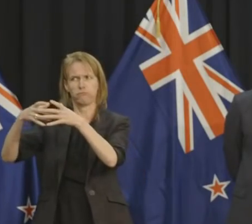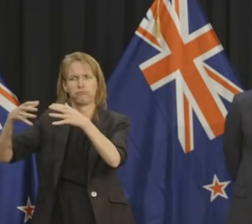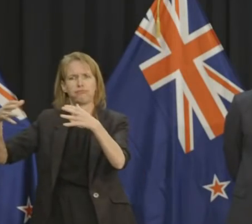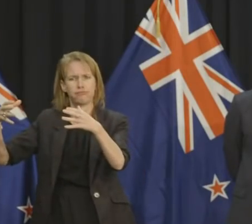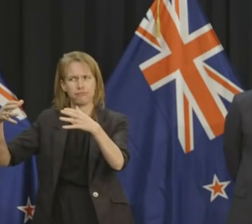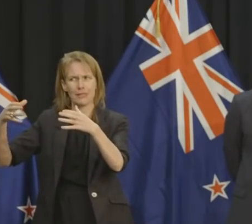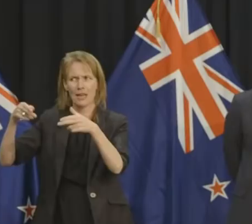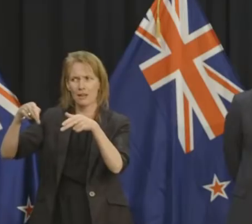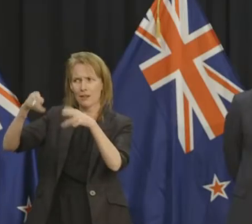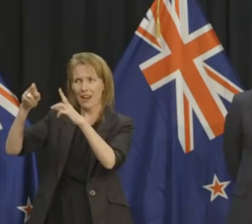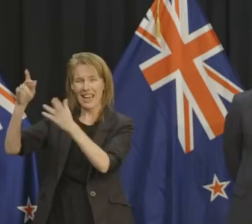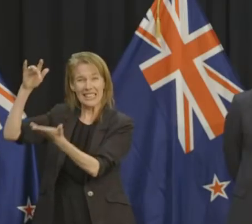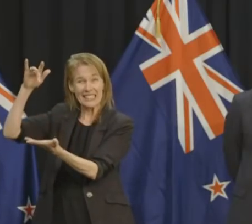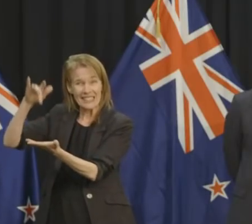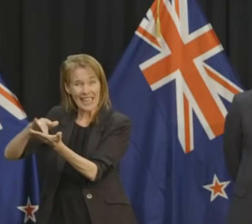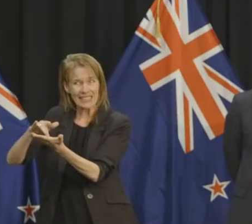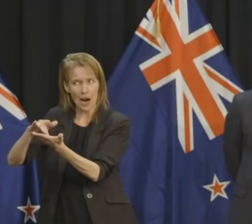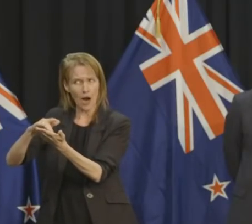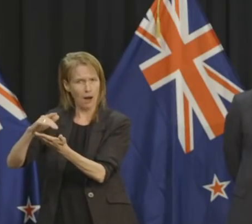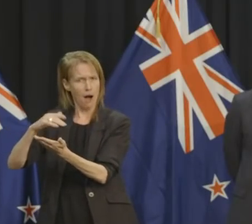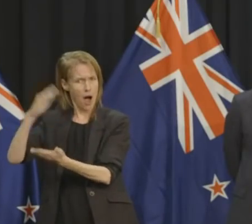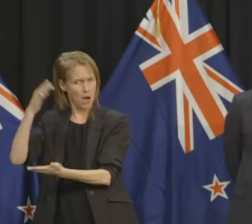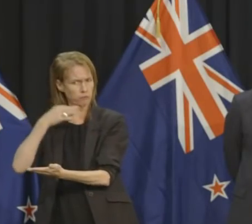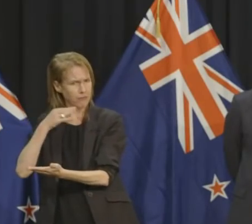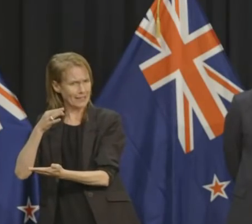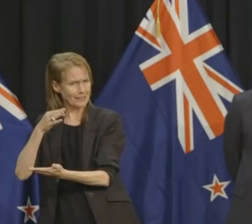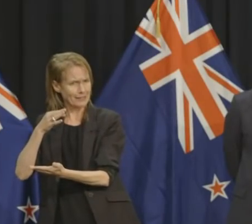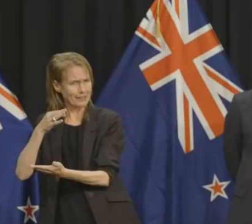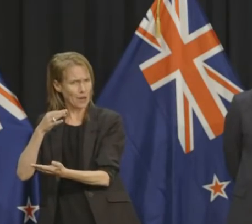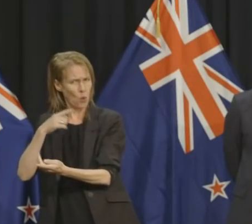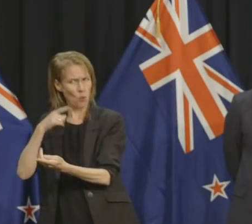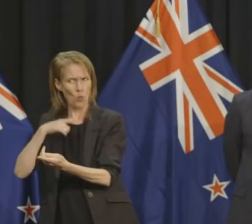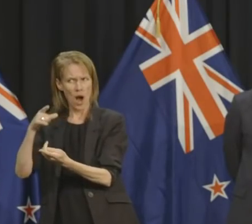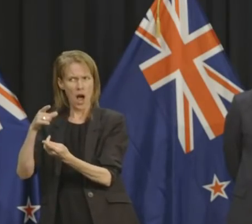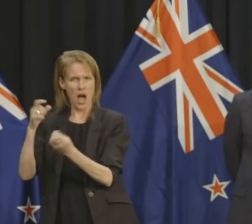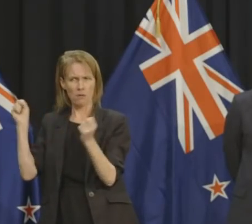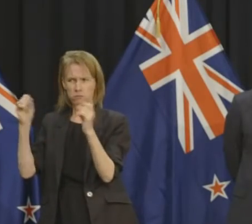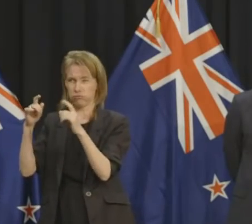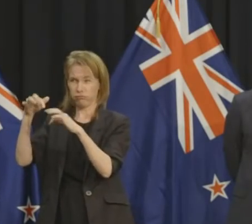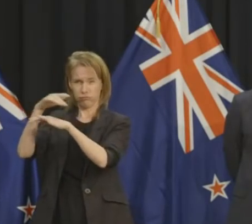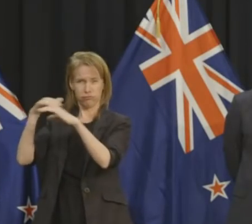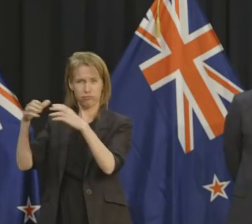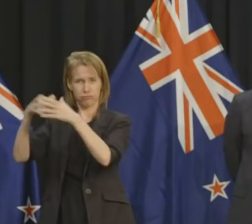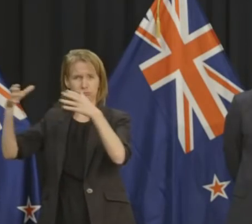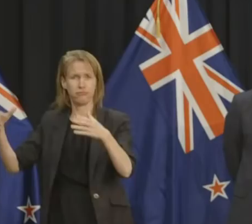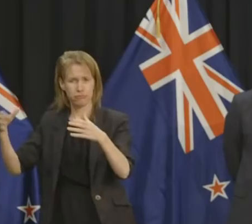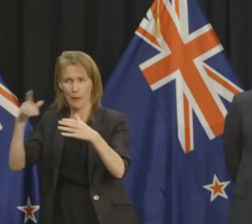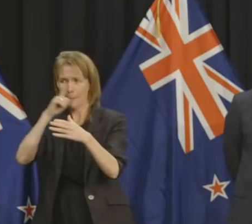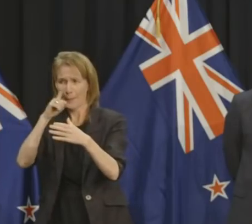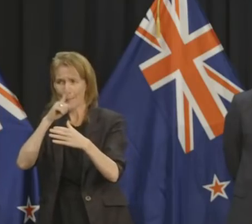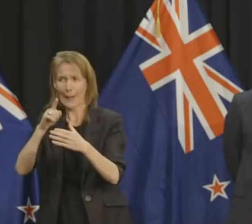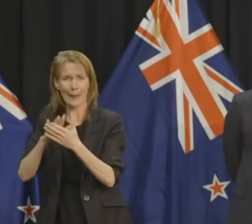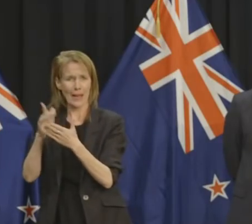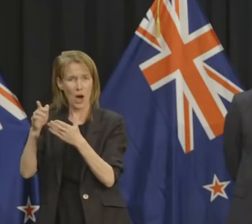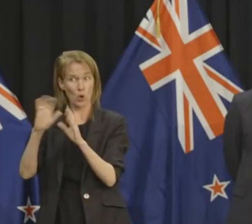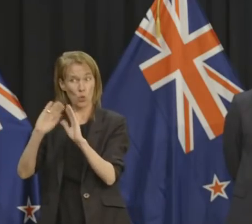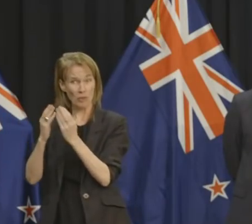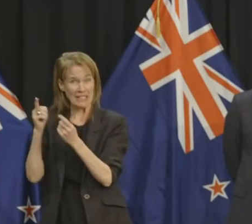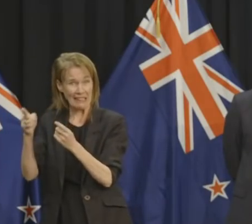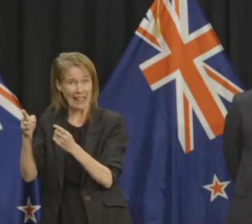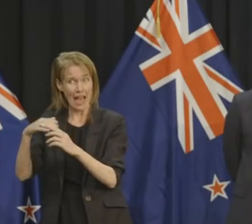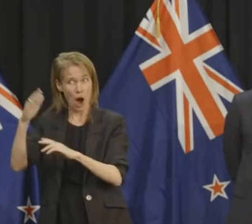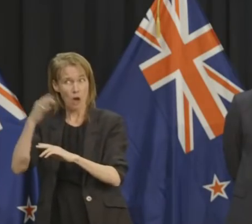people quarantined in the middle of our biggest city? I mean, quarantine is a complex undertaking, there's no doubt about it. And as I've said before, it